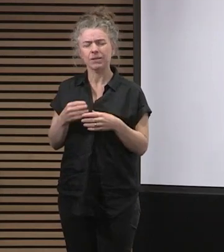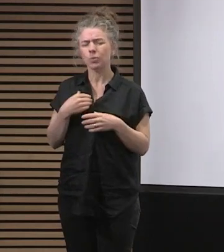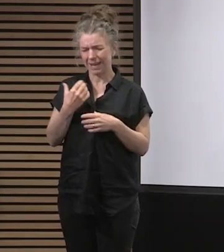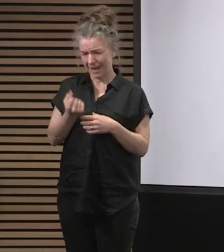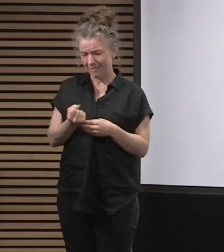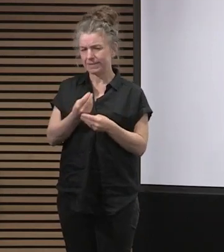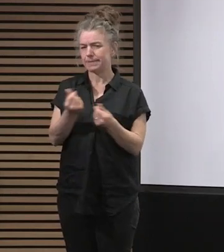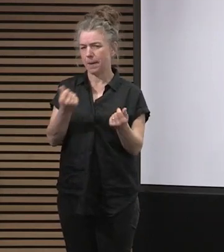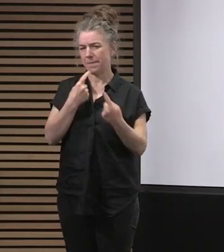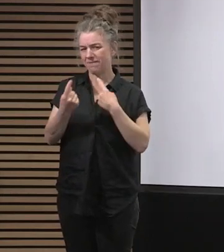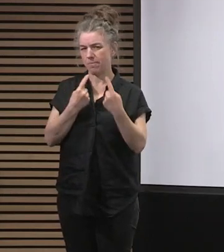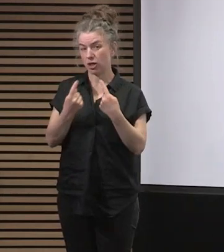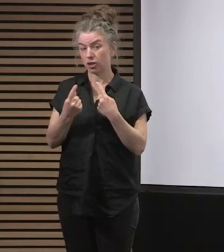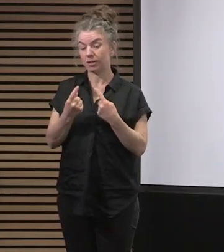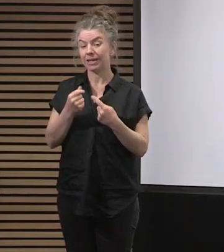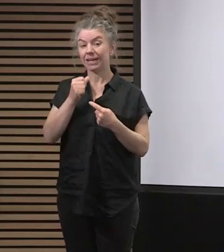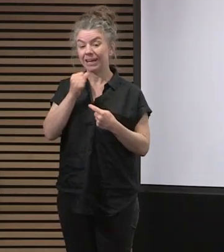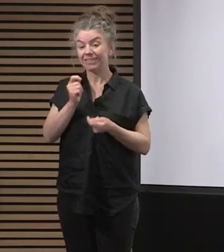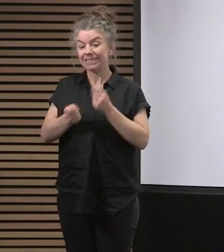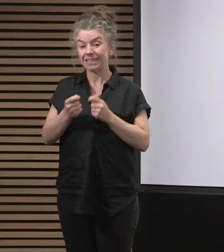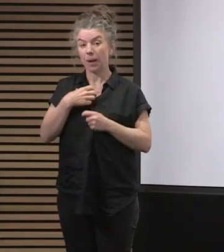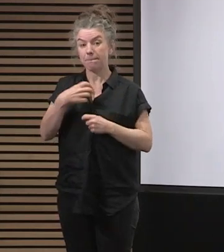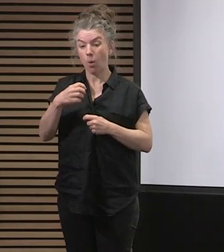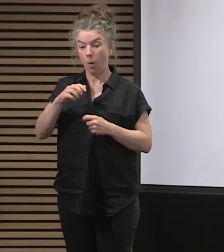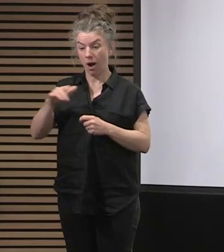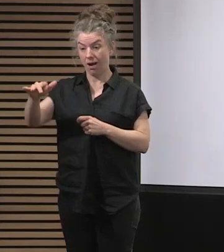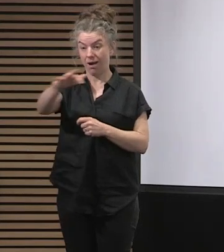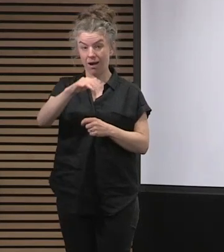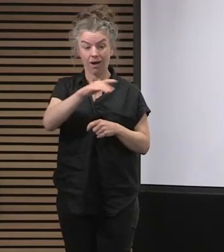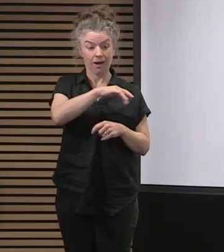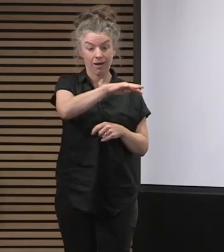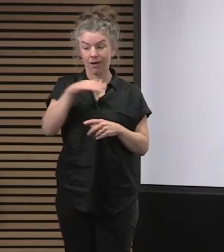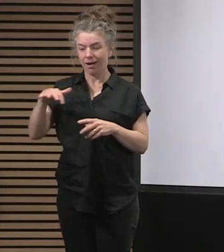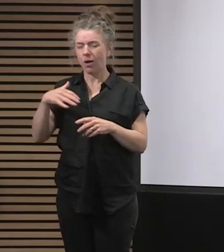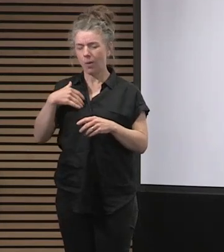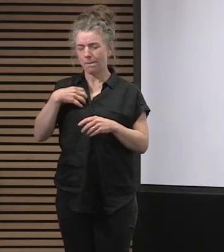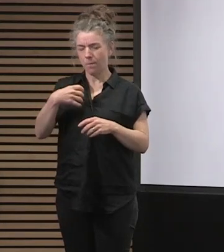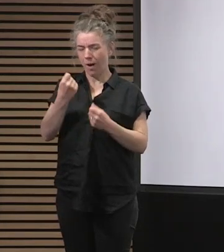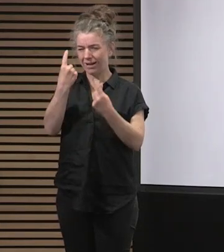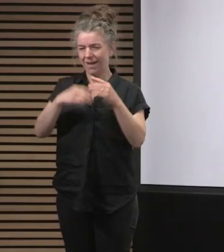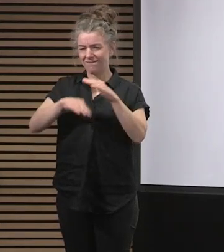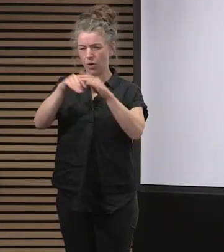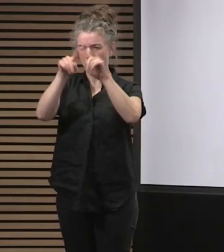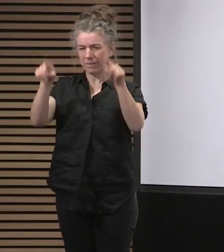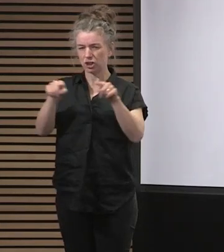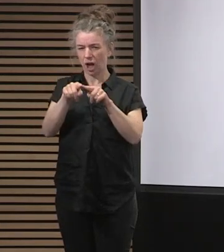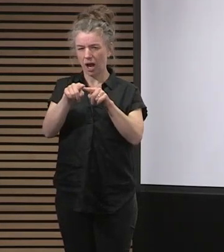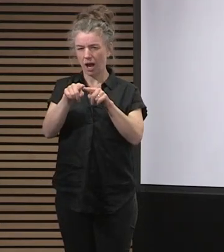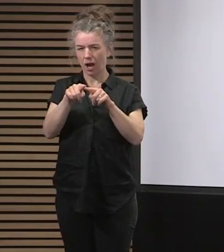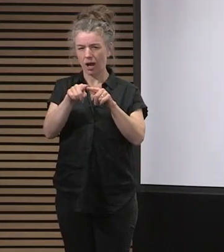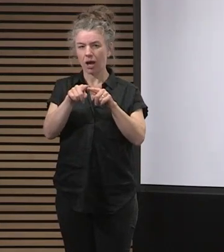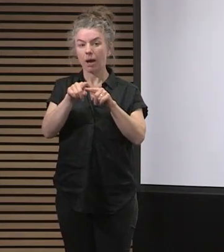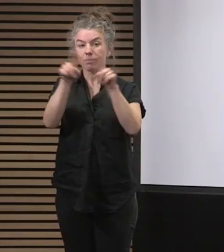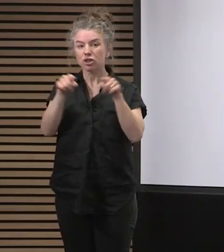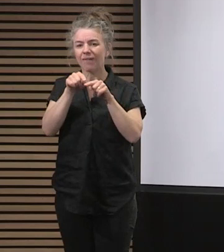testing we do, the more we will get a picture of the level of community transmission. And what we want to do is build up that picture in individual